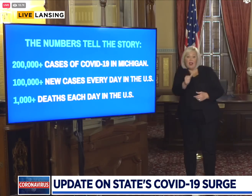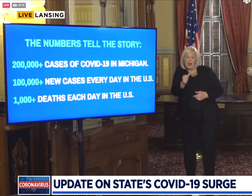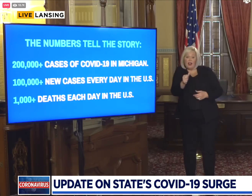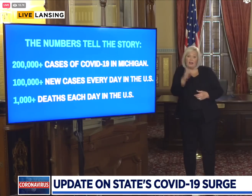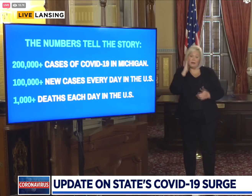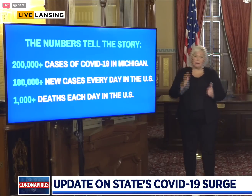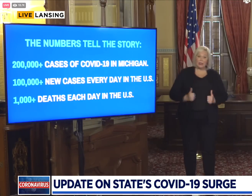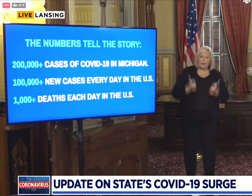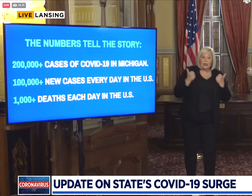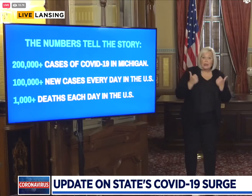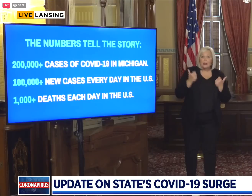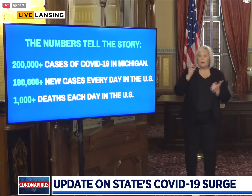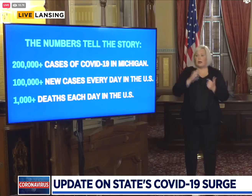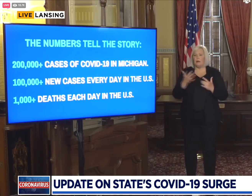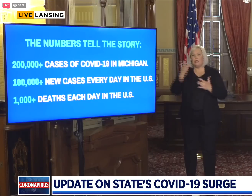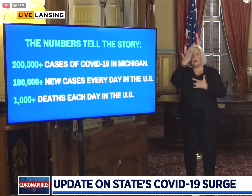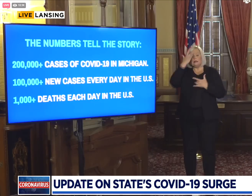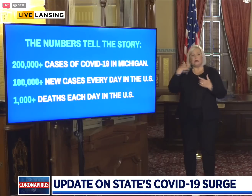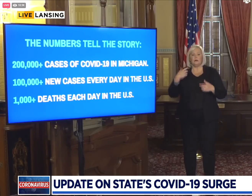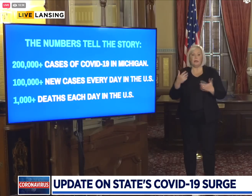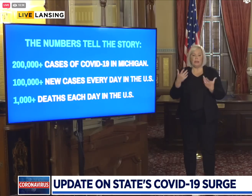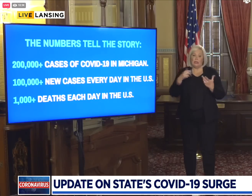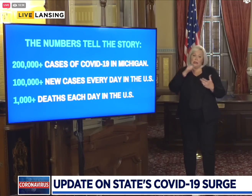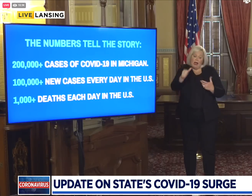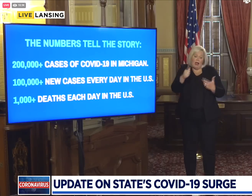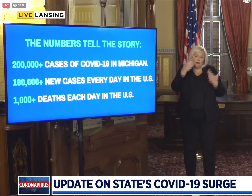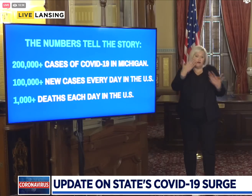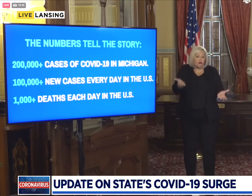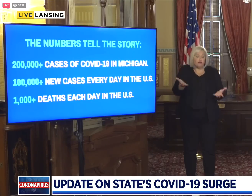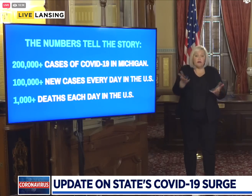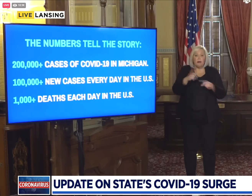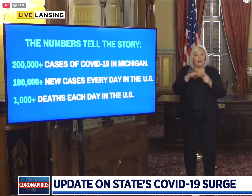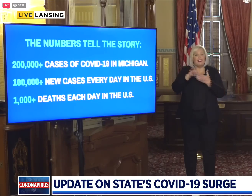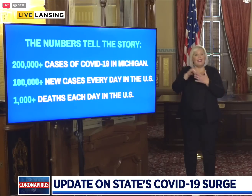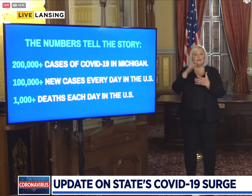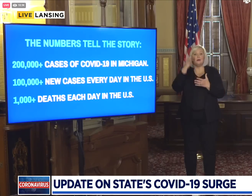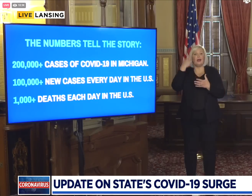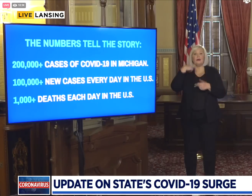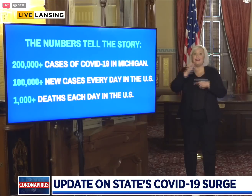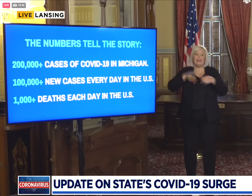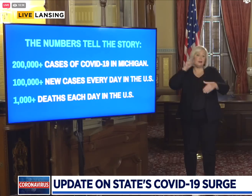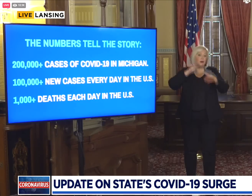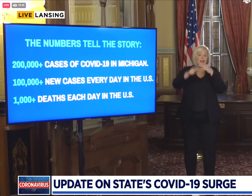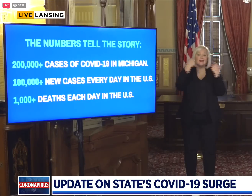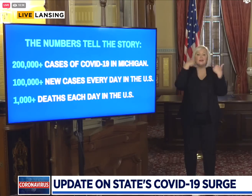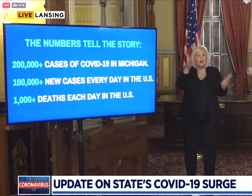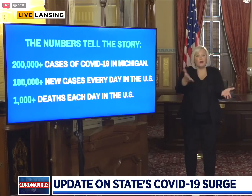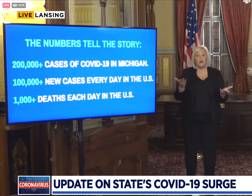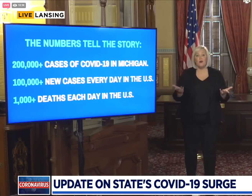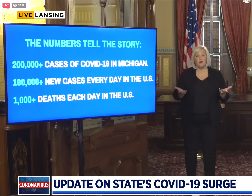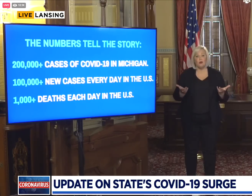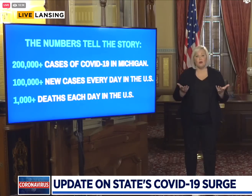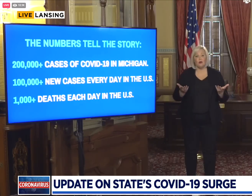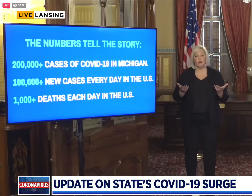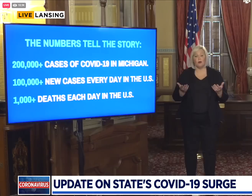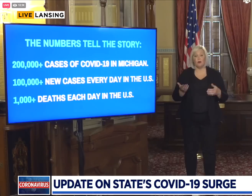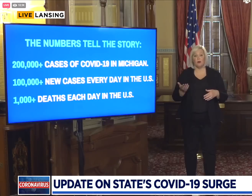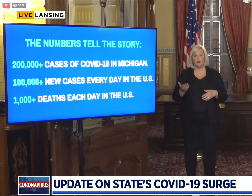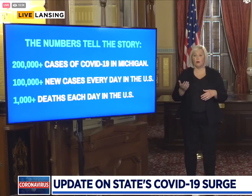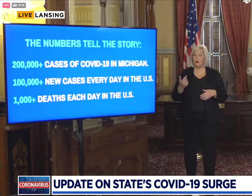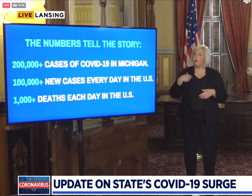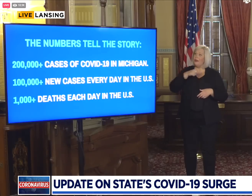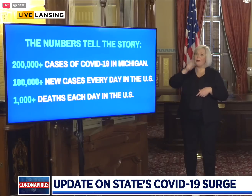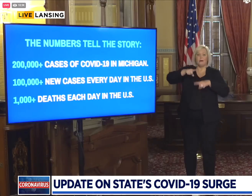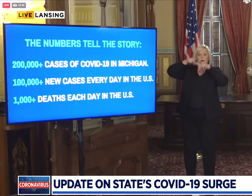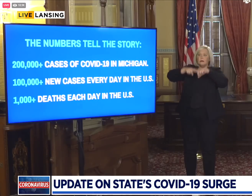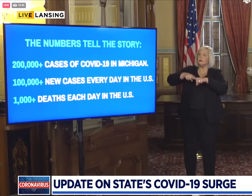and none of us knows, and that's the scary thing about COVID-19. None of us needs a judge or an executive